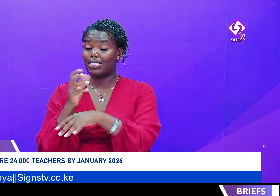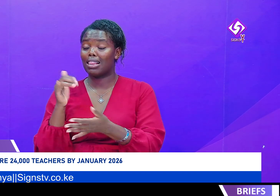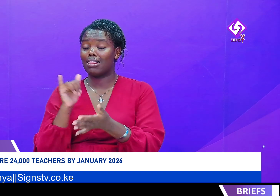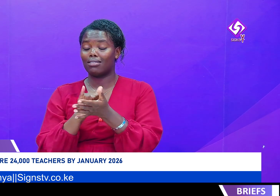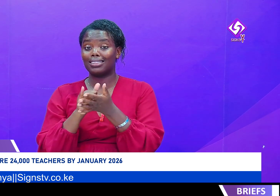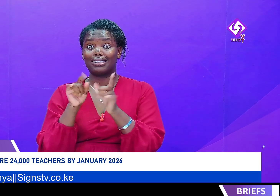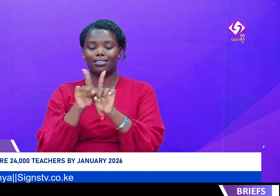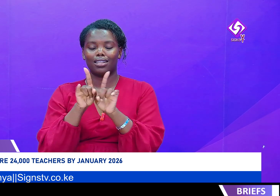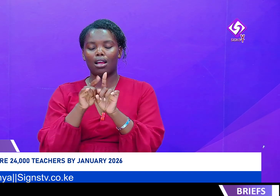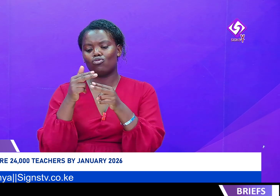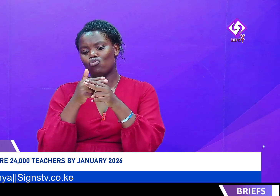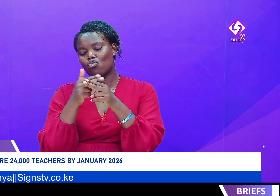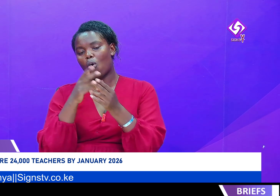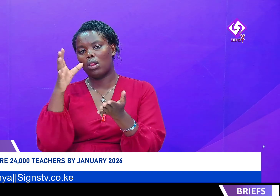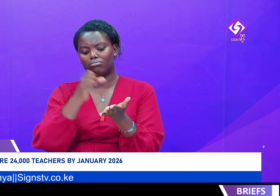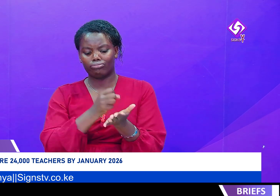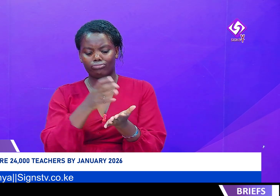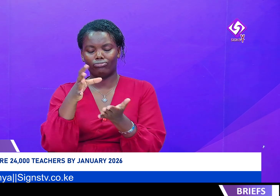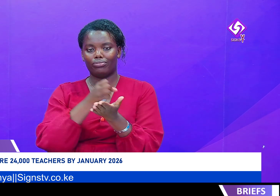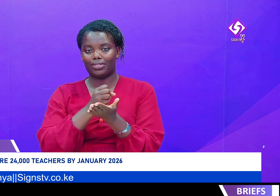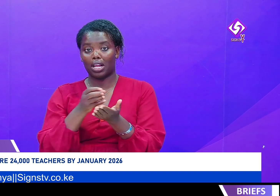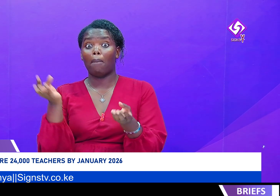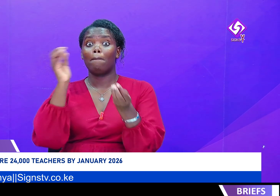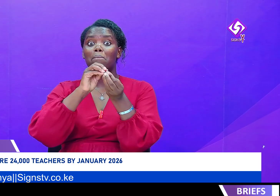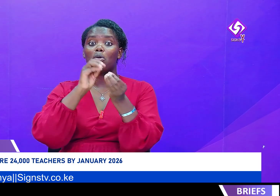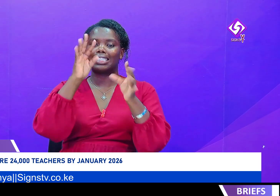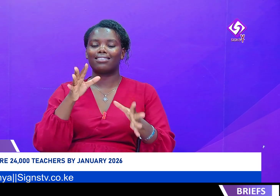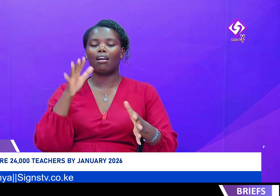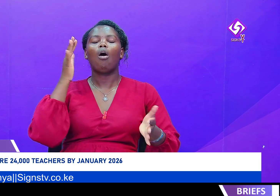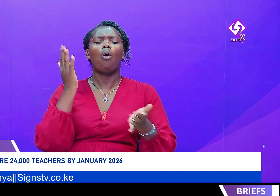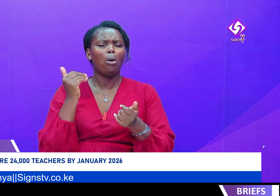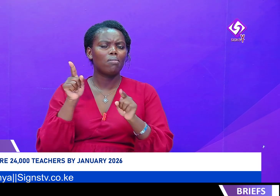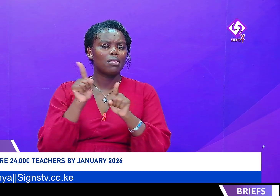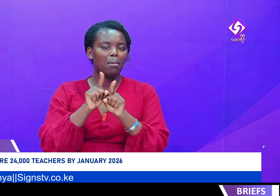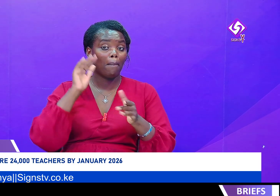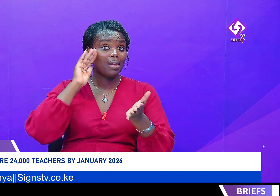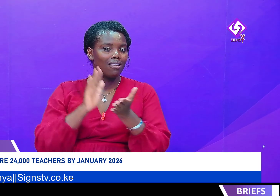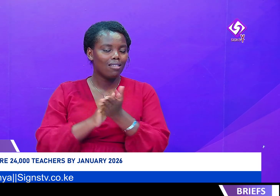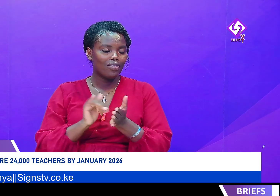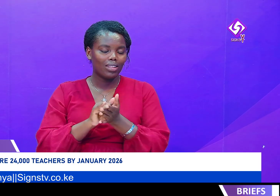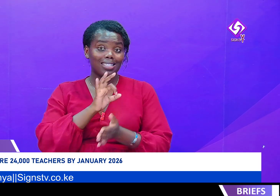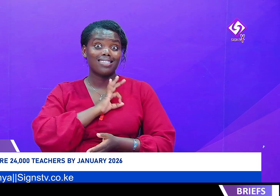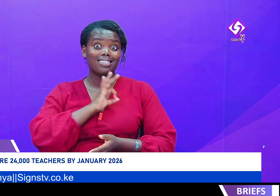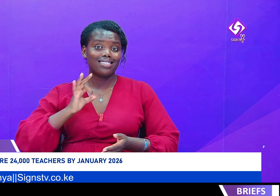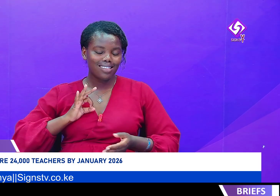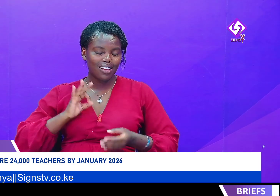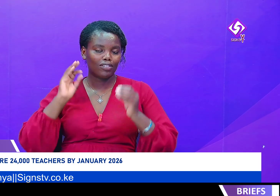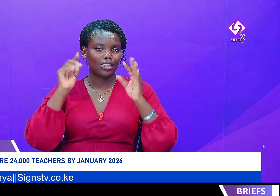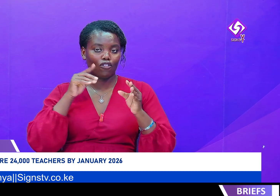As you've seen, the advice, the recruitment of the teachers, we hope and believe that the staff